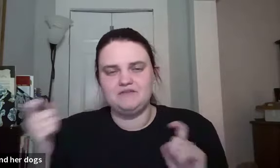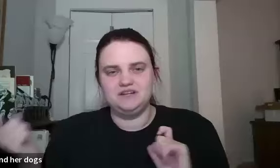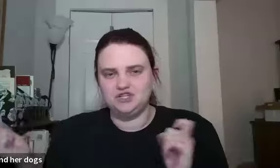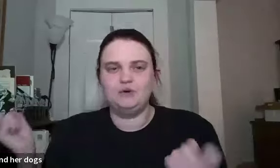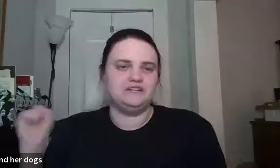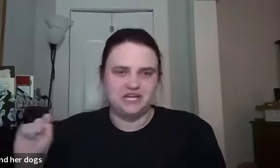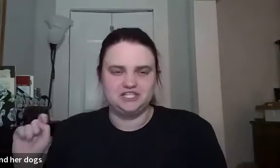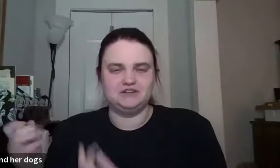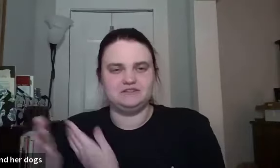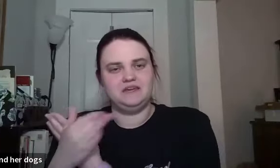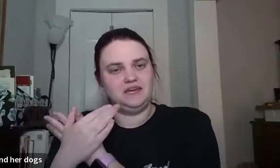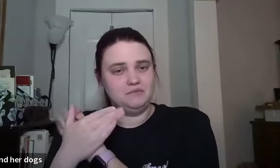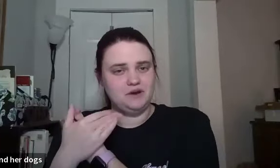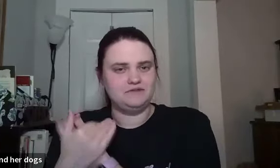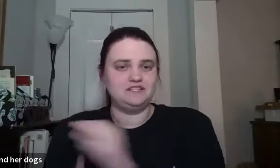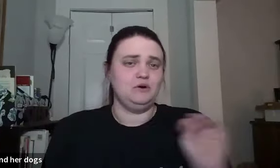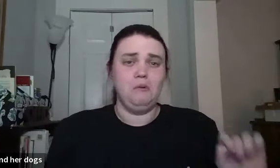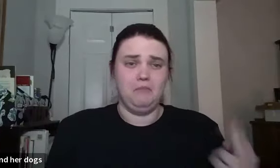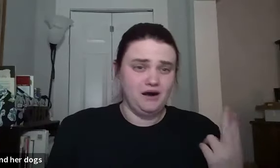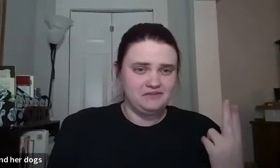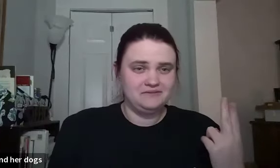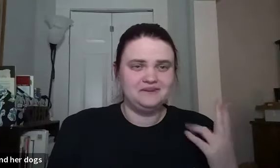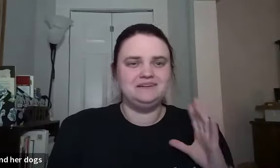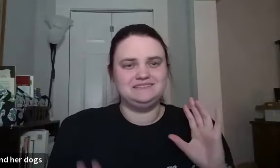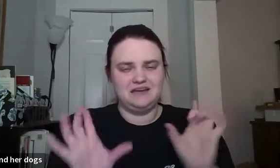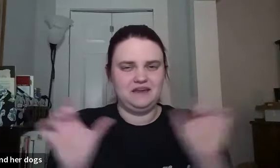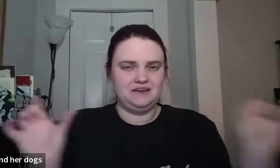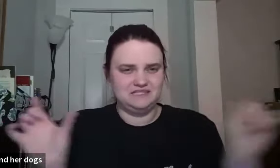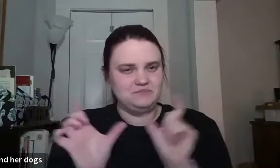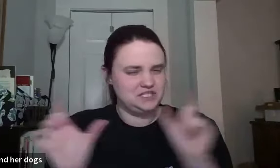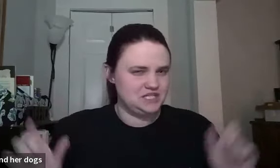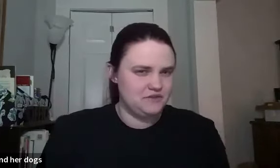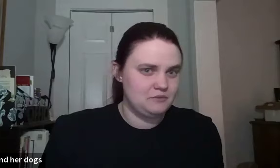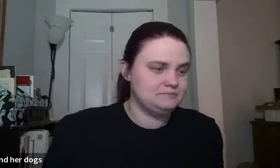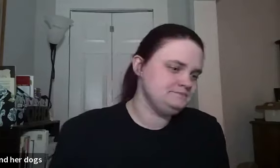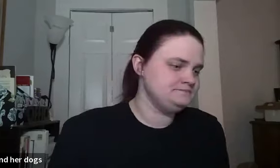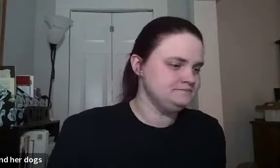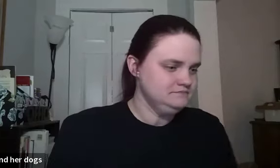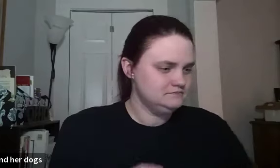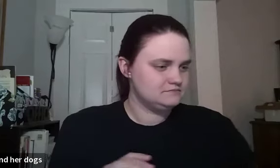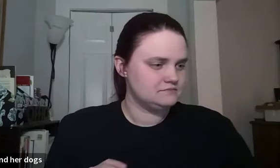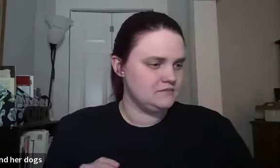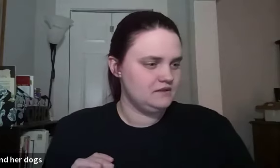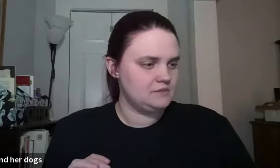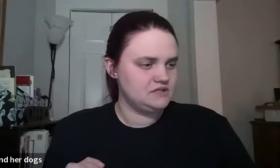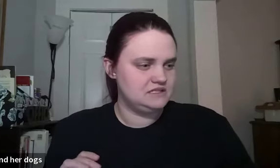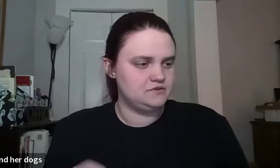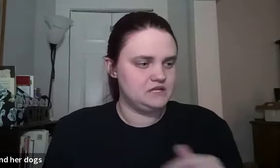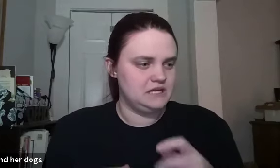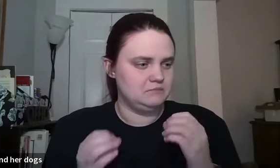having to totally change gears of thinking of a butterfly to a moth. I could see a big change on that one. I'm trying to see if there's any